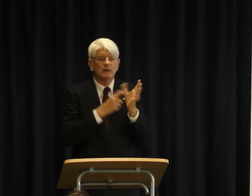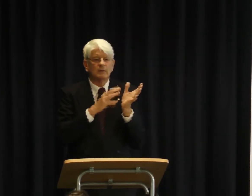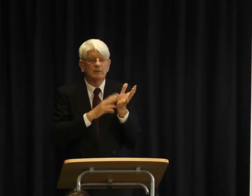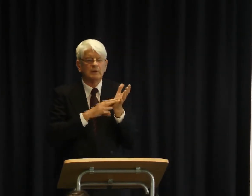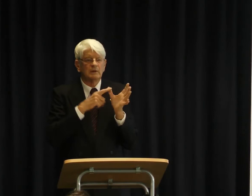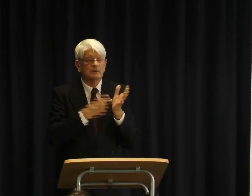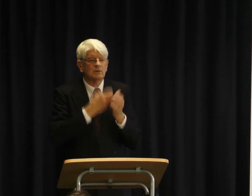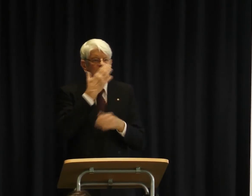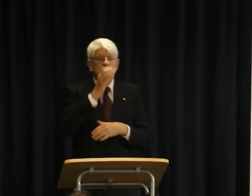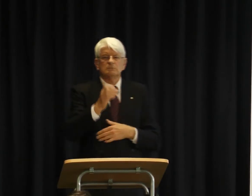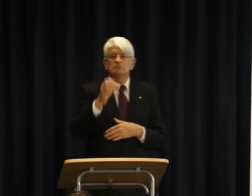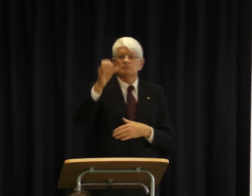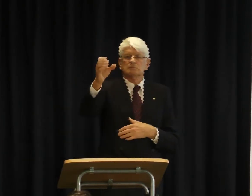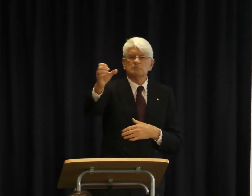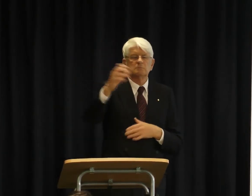He was going to Brighton Grammar School.